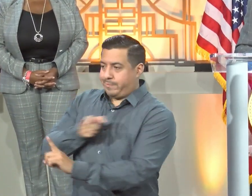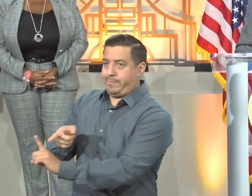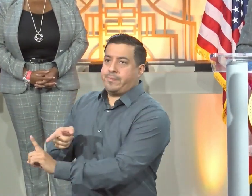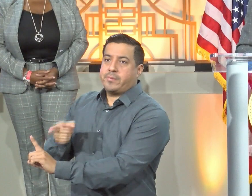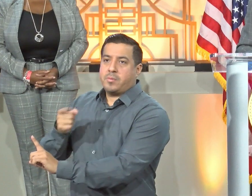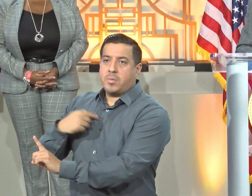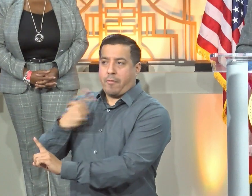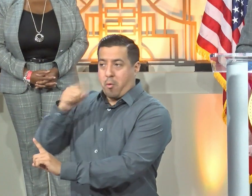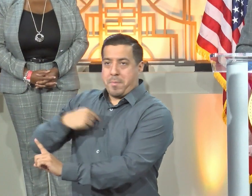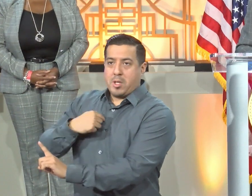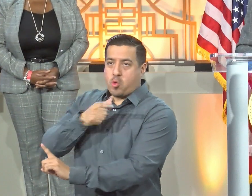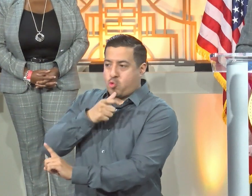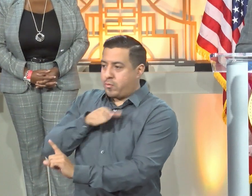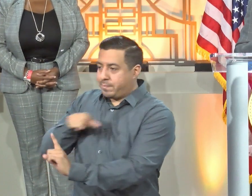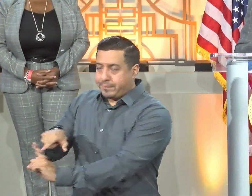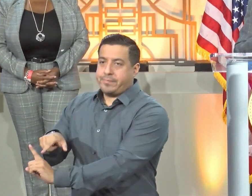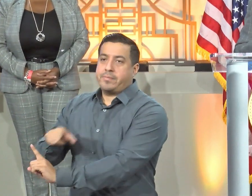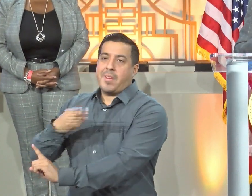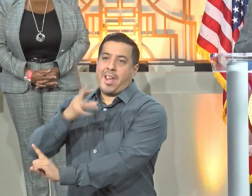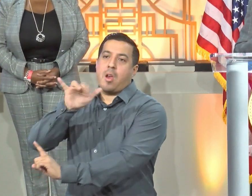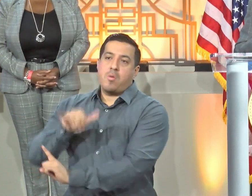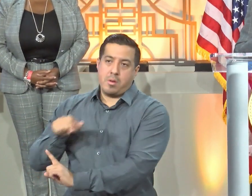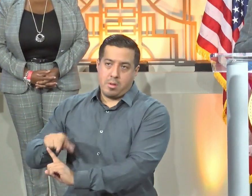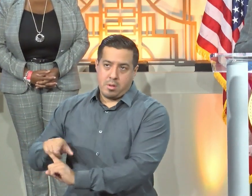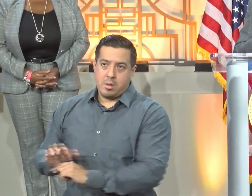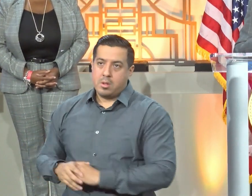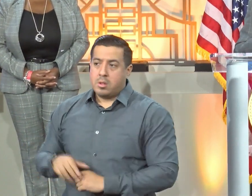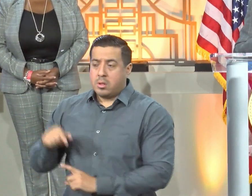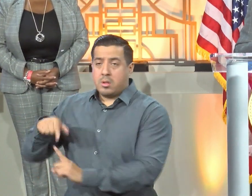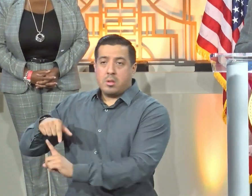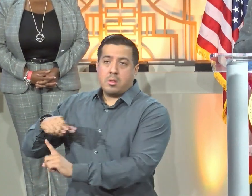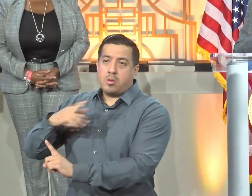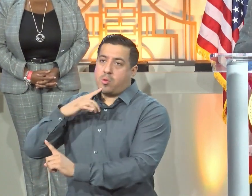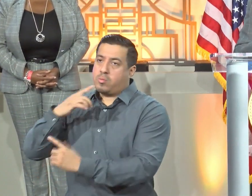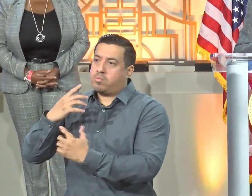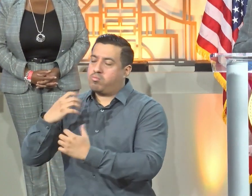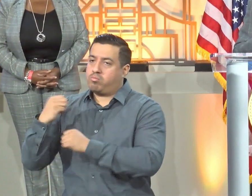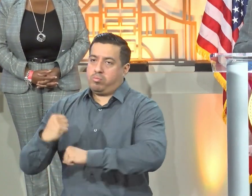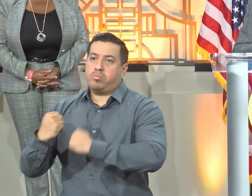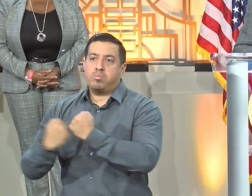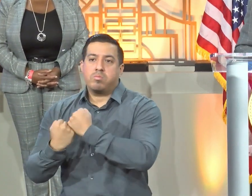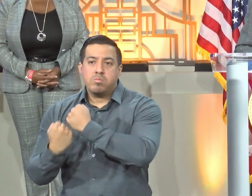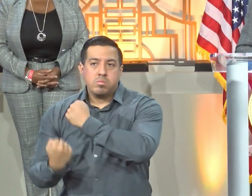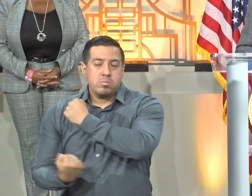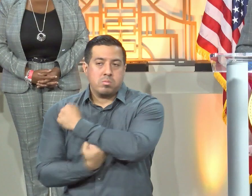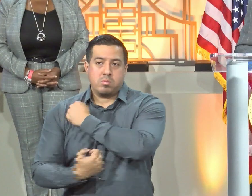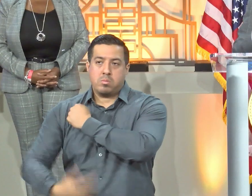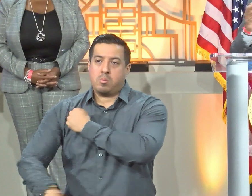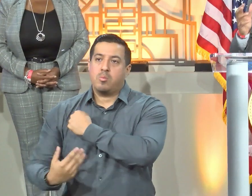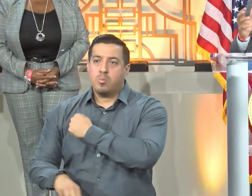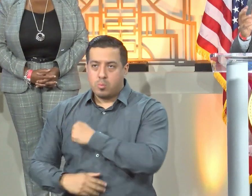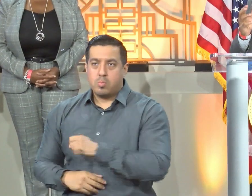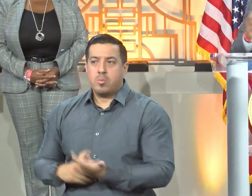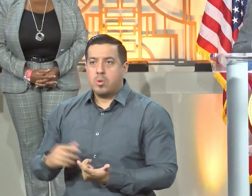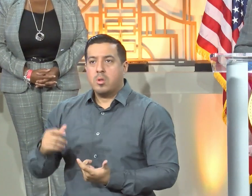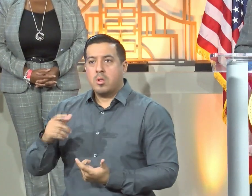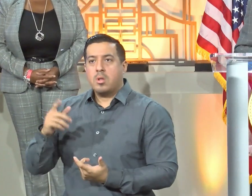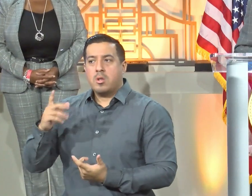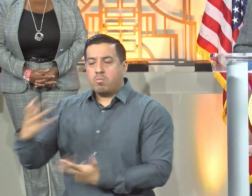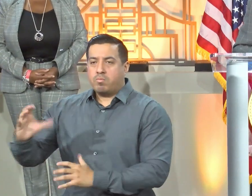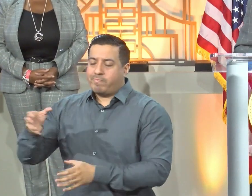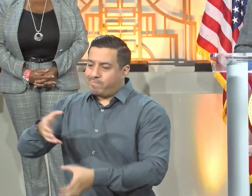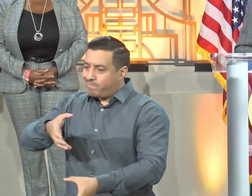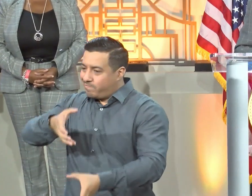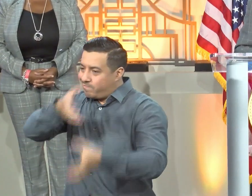for me. A strong pillar, rock, foundation, institutional